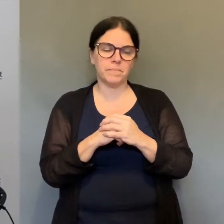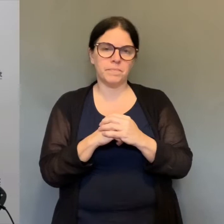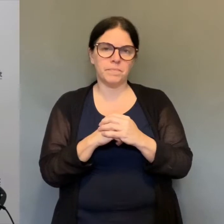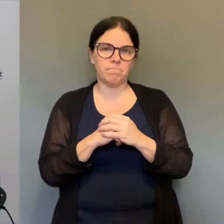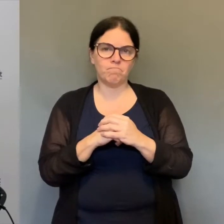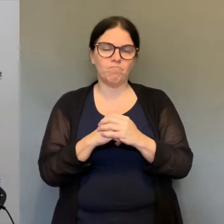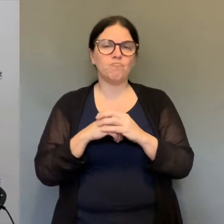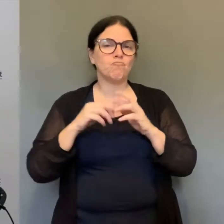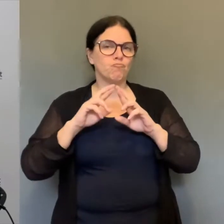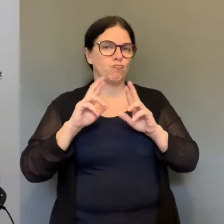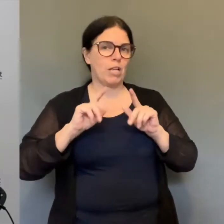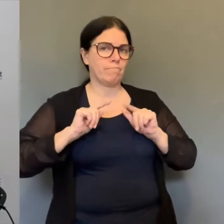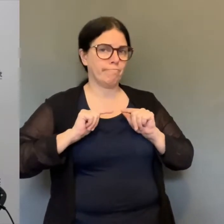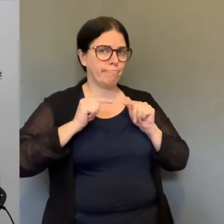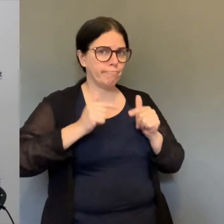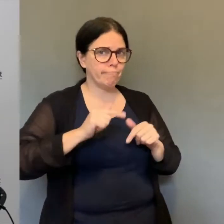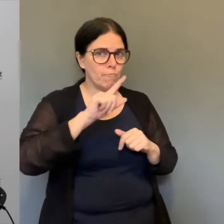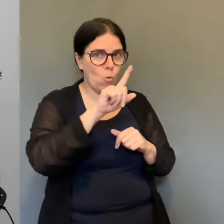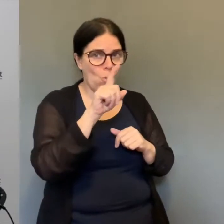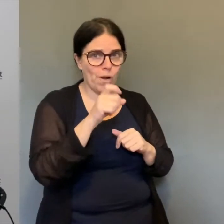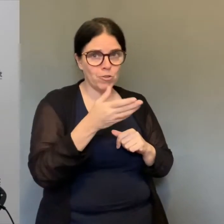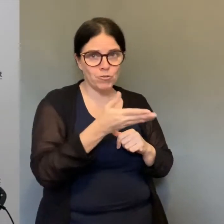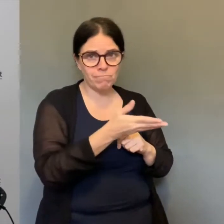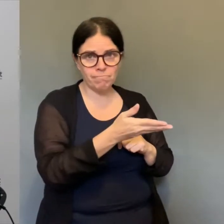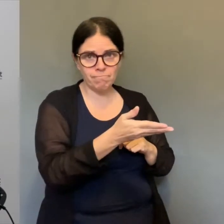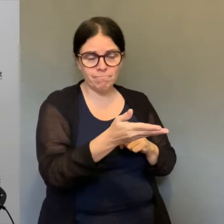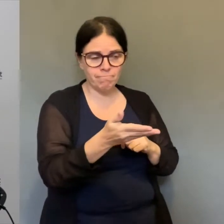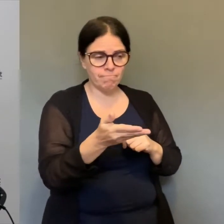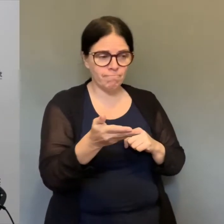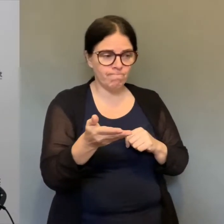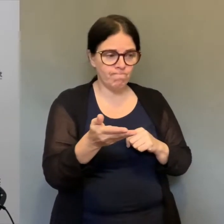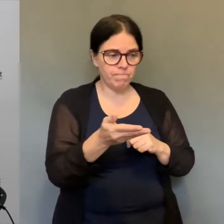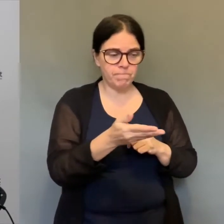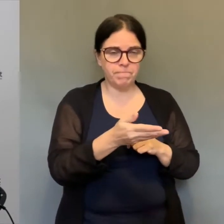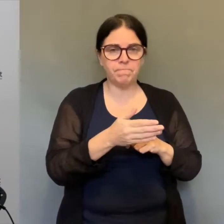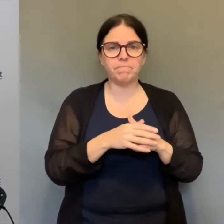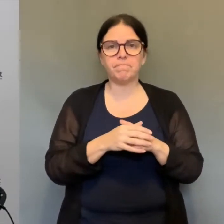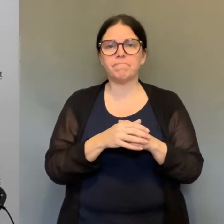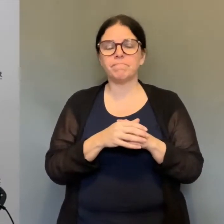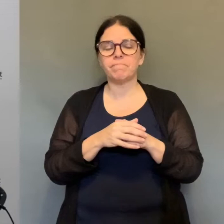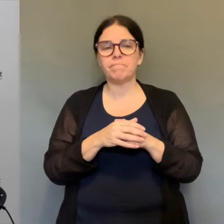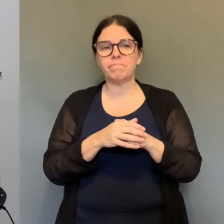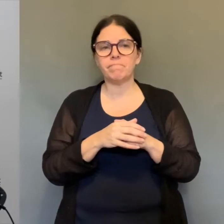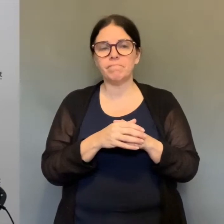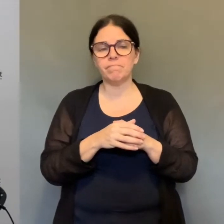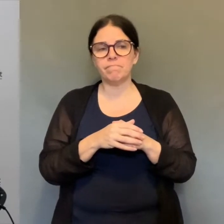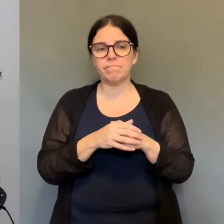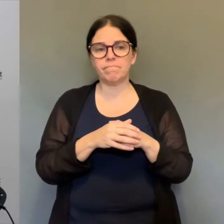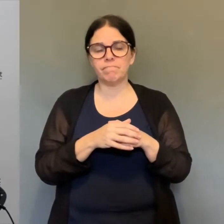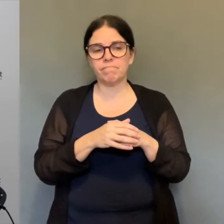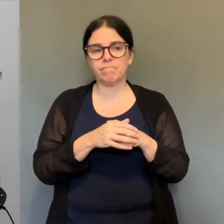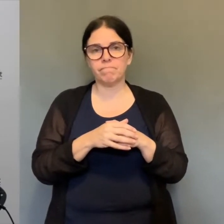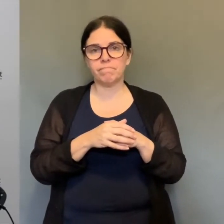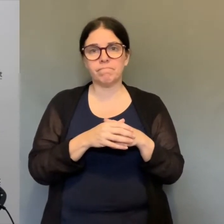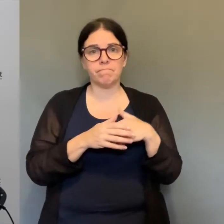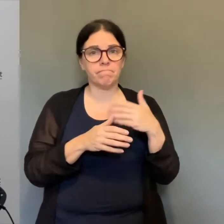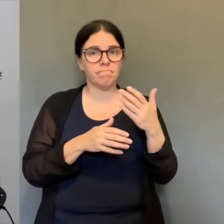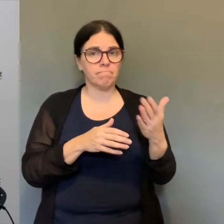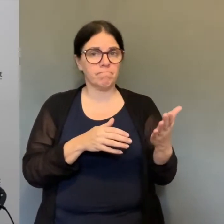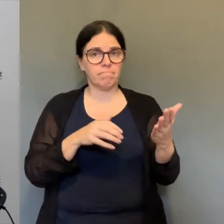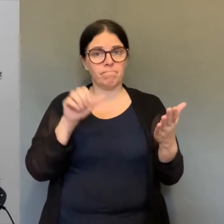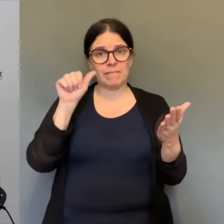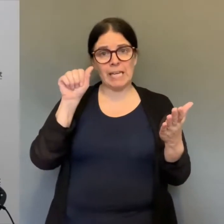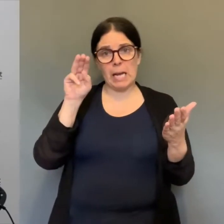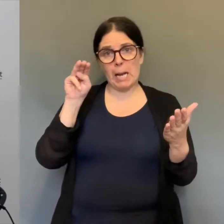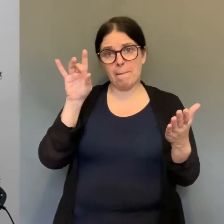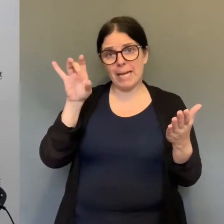report. And, the number of cases that we are seeing seems to be slowing down. Is this encouraging to you, or what do you take away from